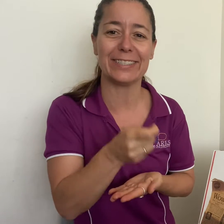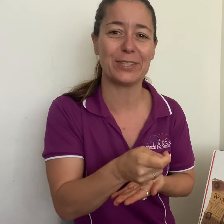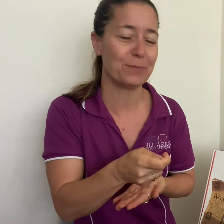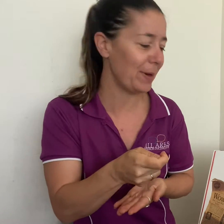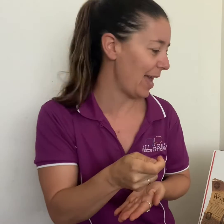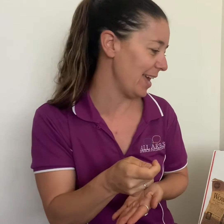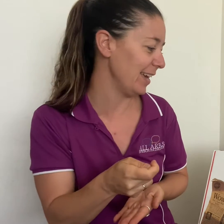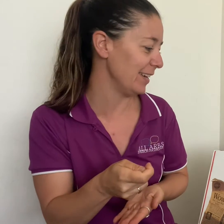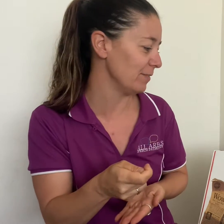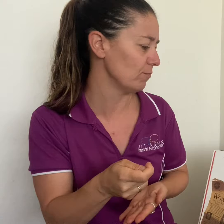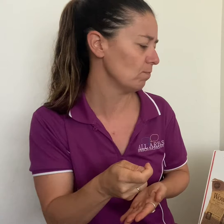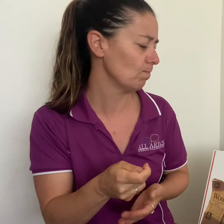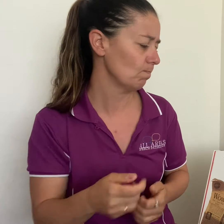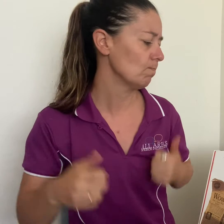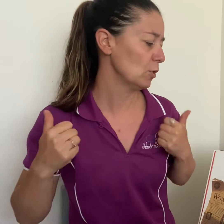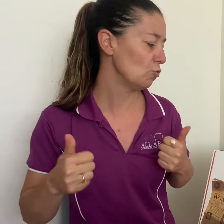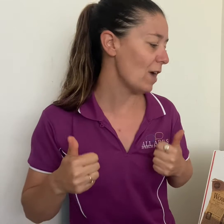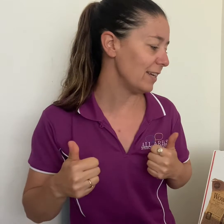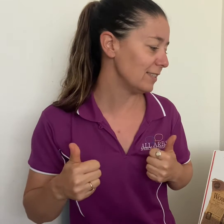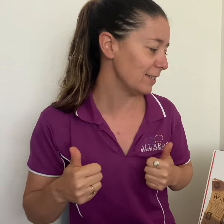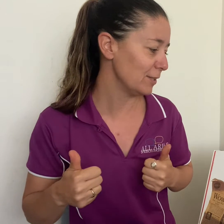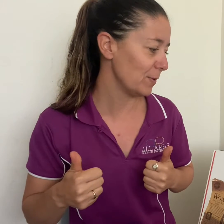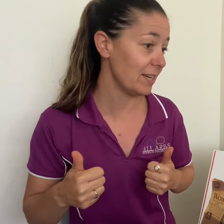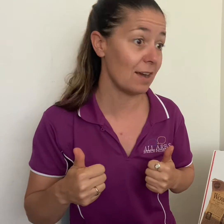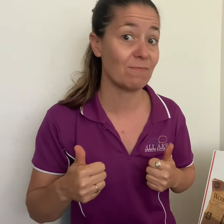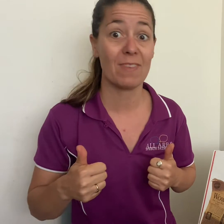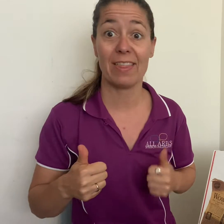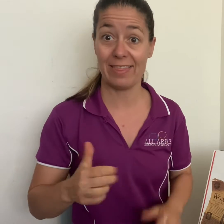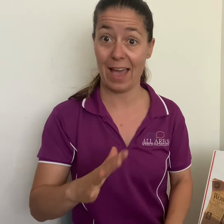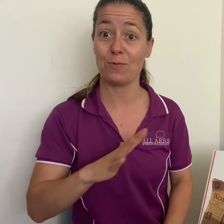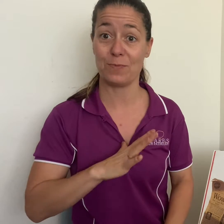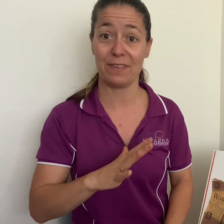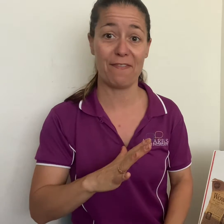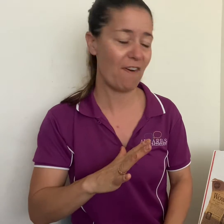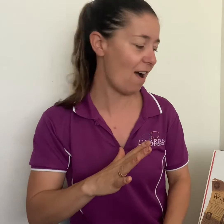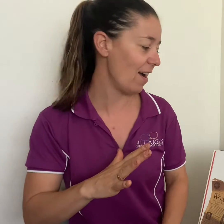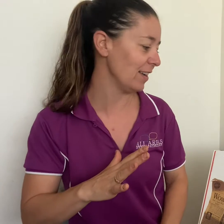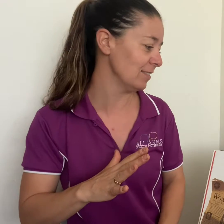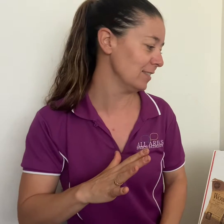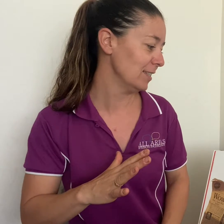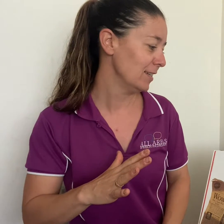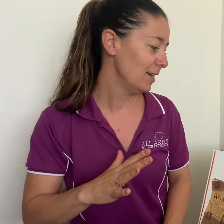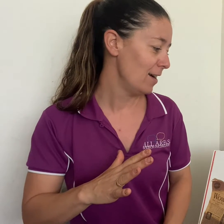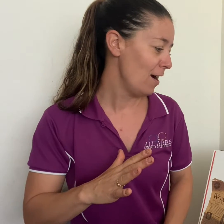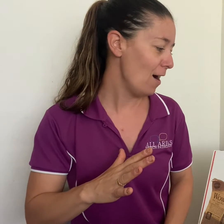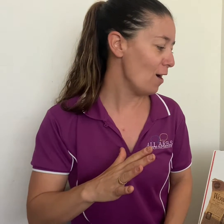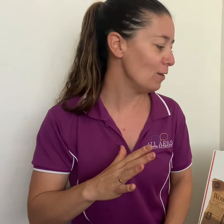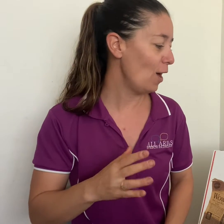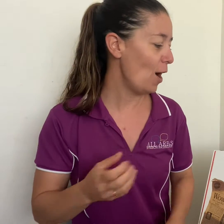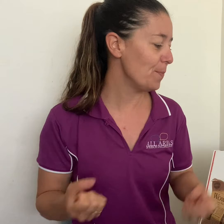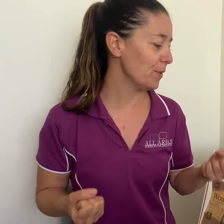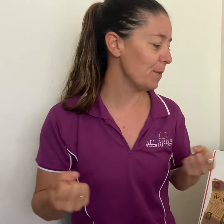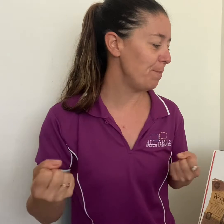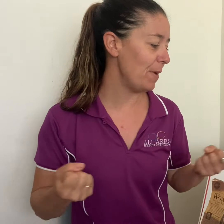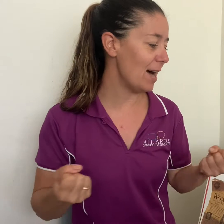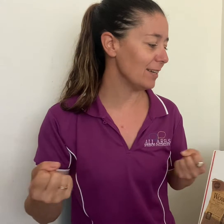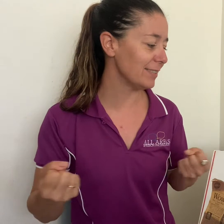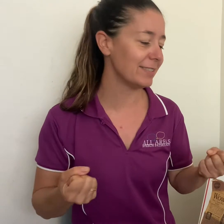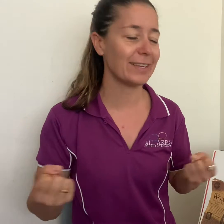to pay. Great, said Edwina. That would be fine. I'll hop on a bus and